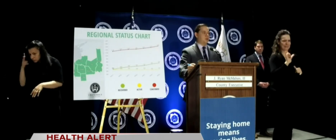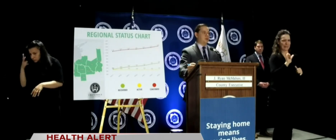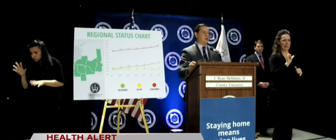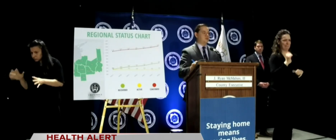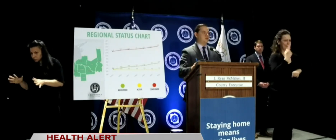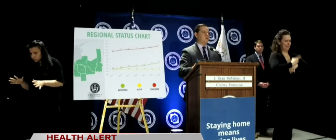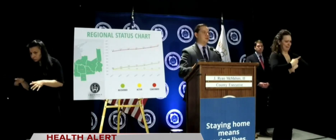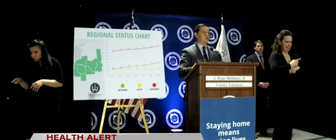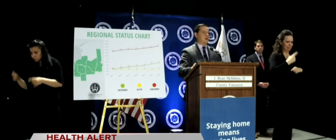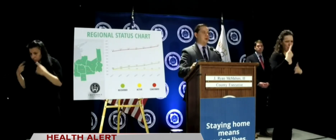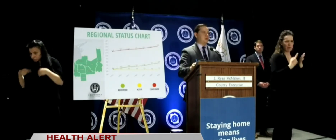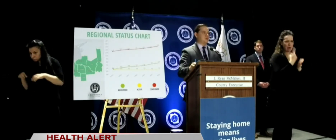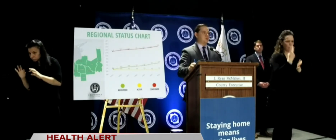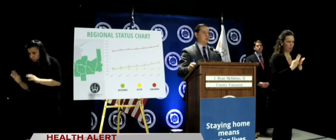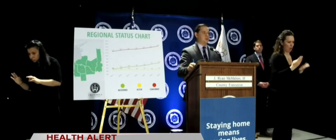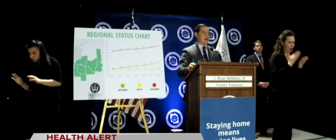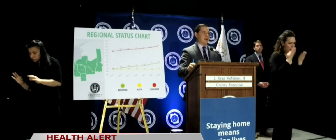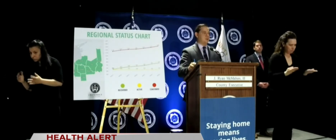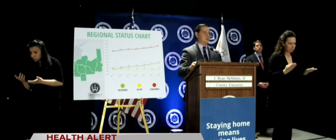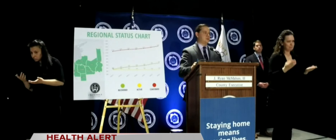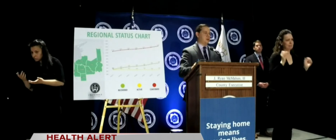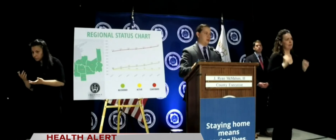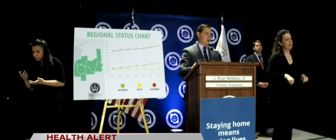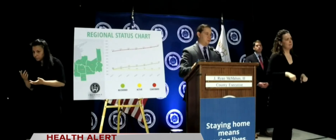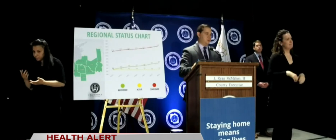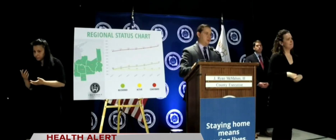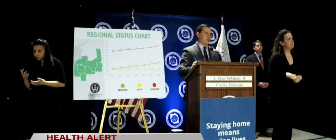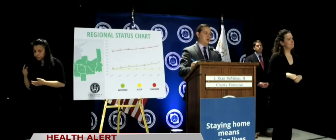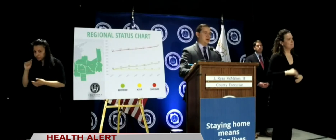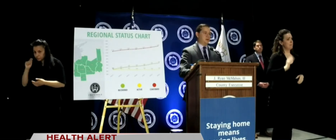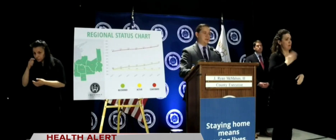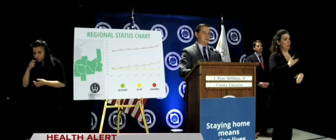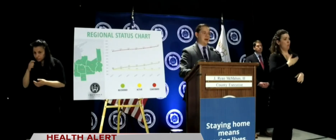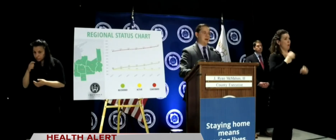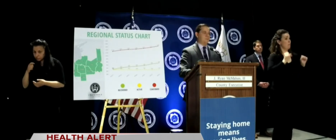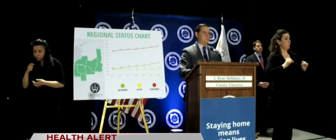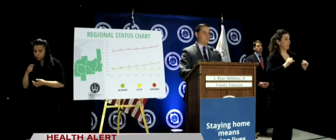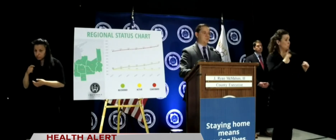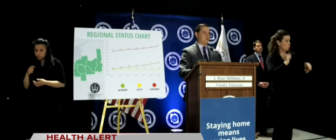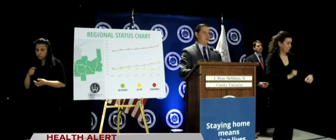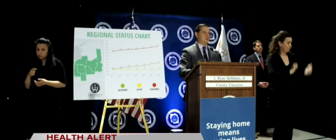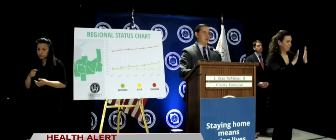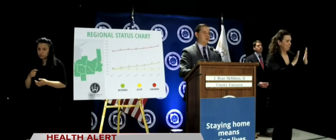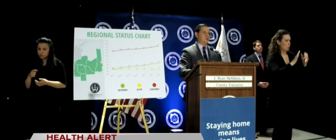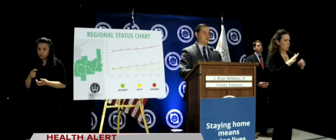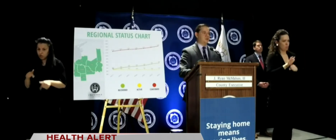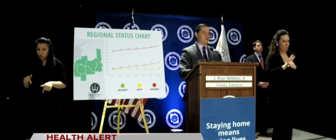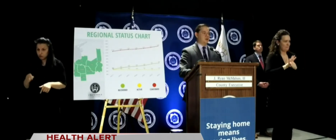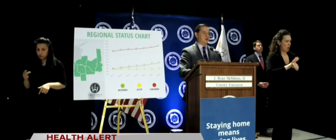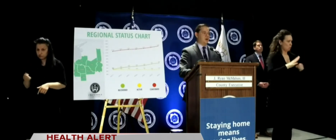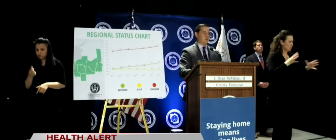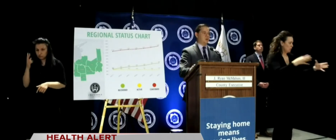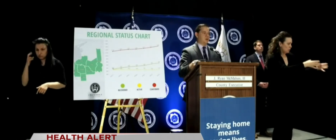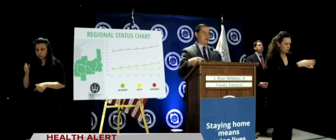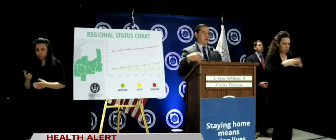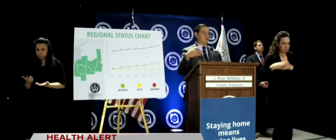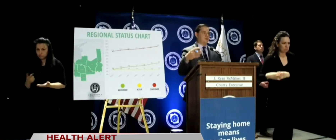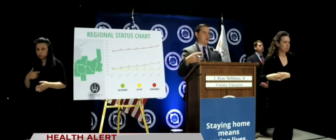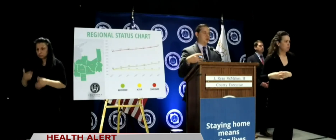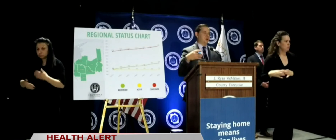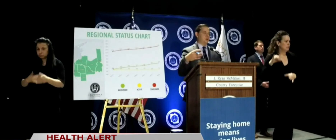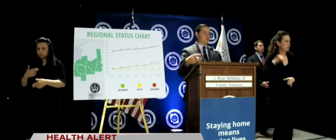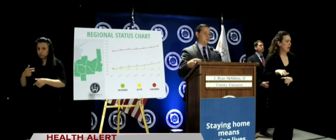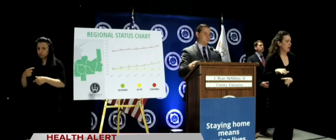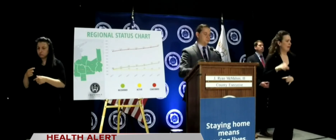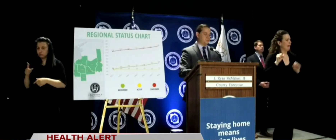our ability to fight the virus in real time is there now. That's not one of the challenges when we look at one of